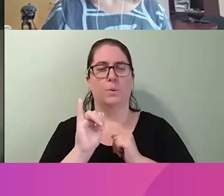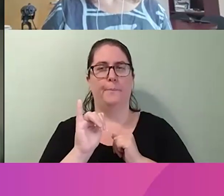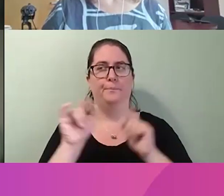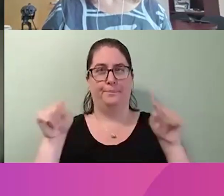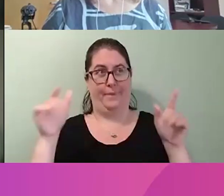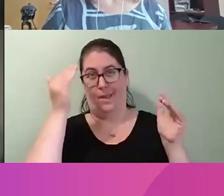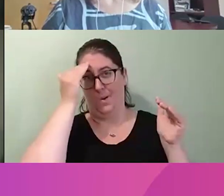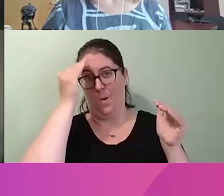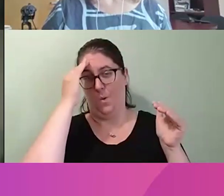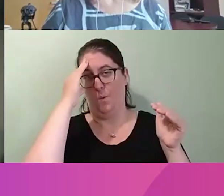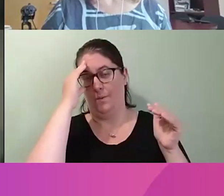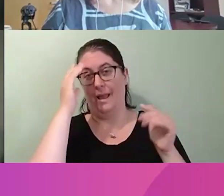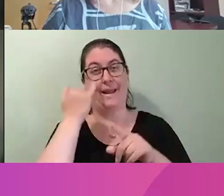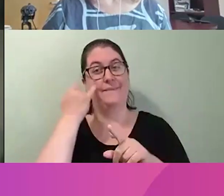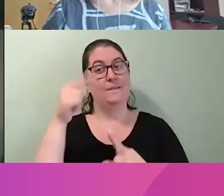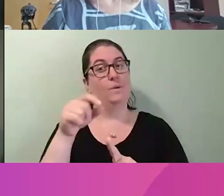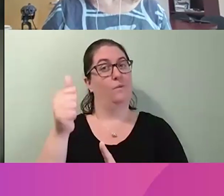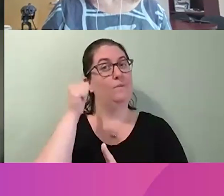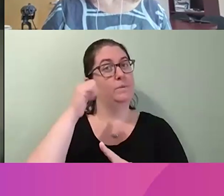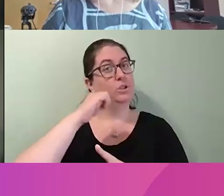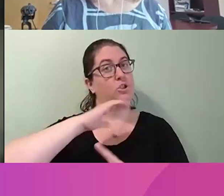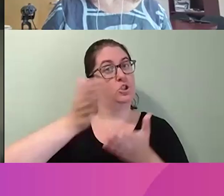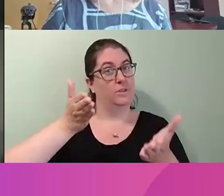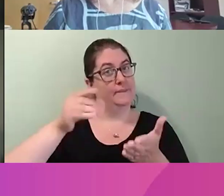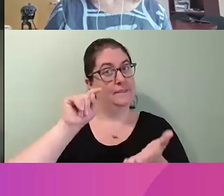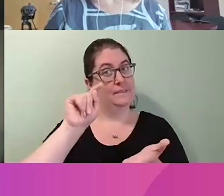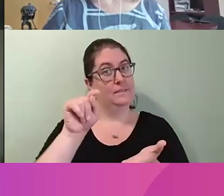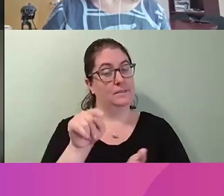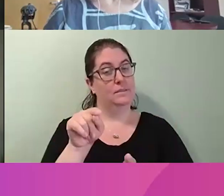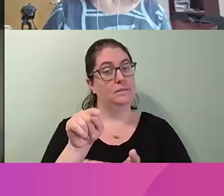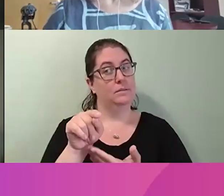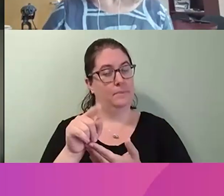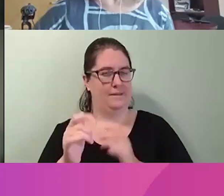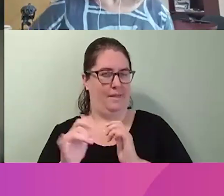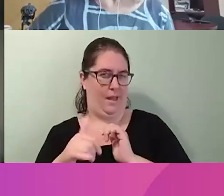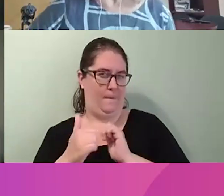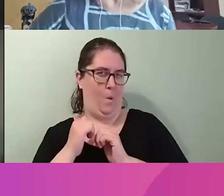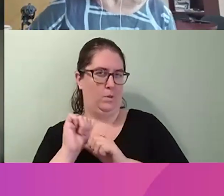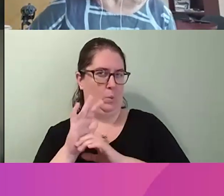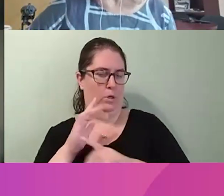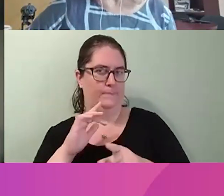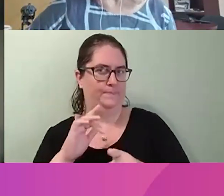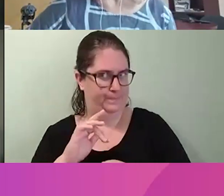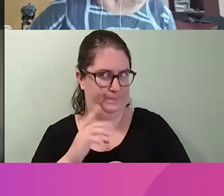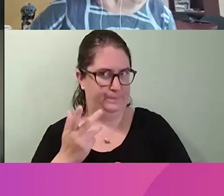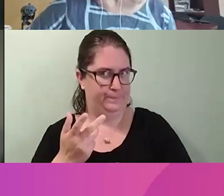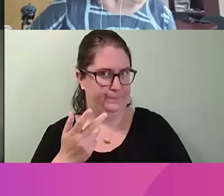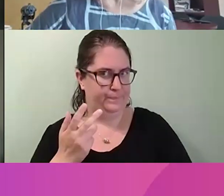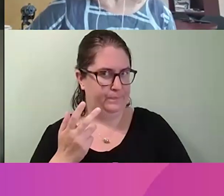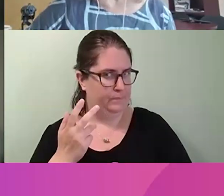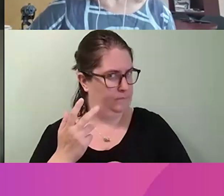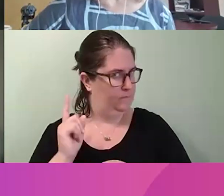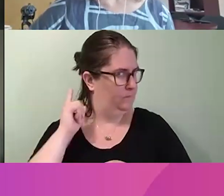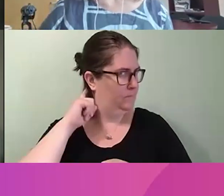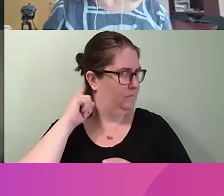when people refuse services, because that's where most workers are uncomfortable, they know why, and they know